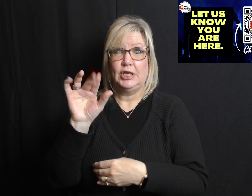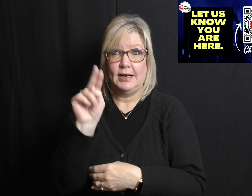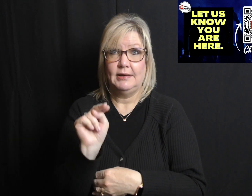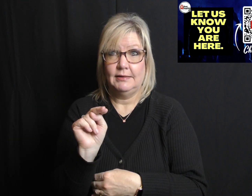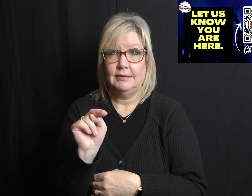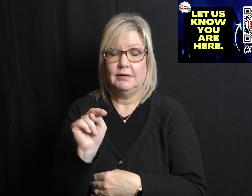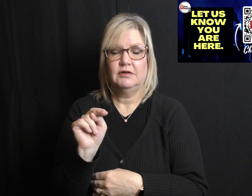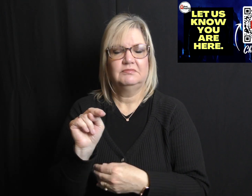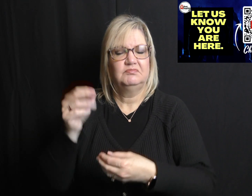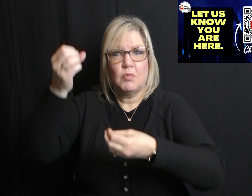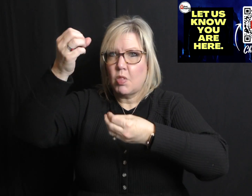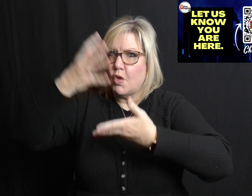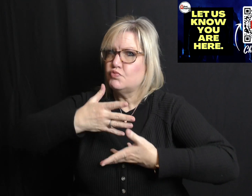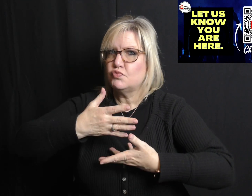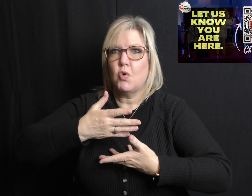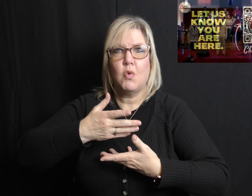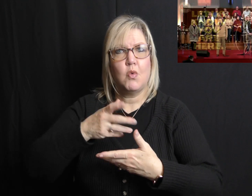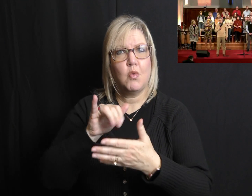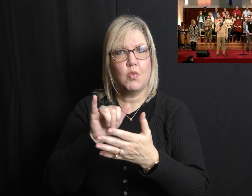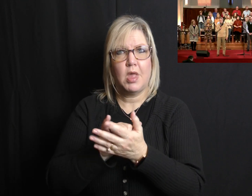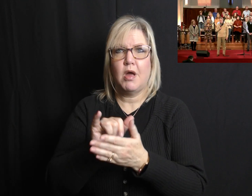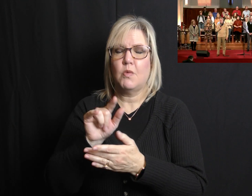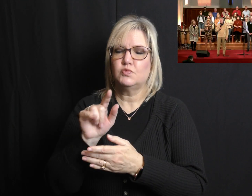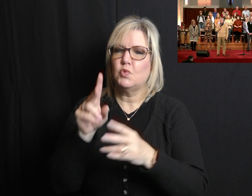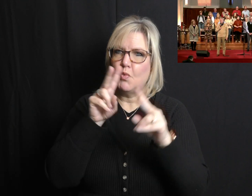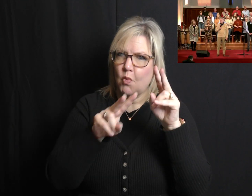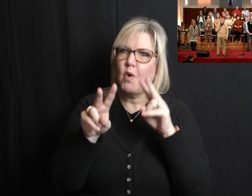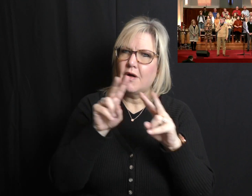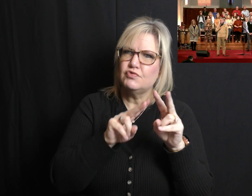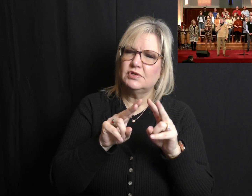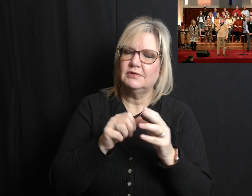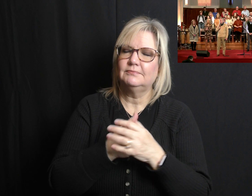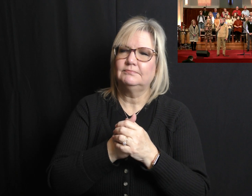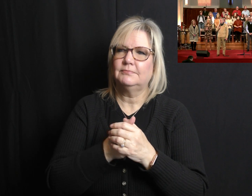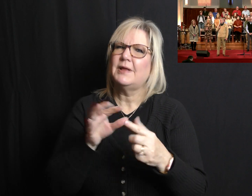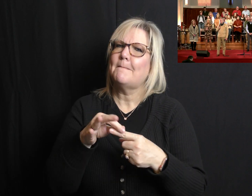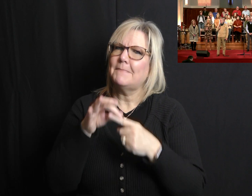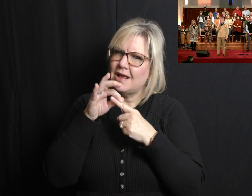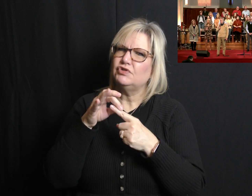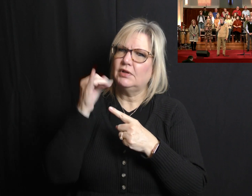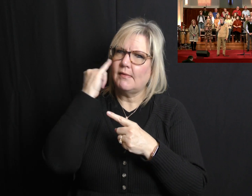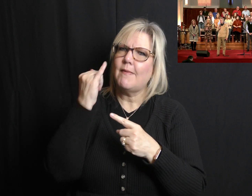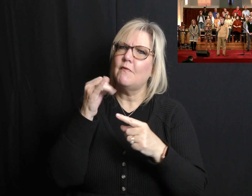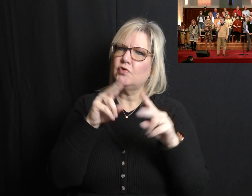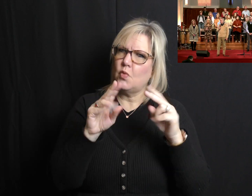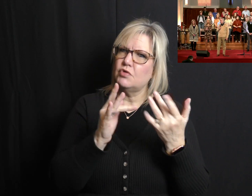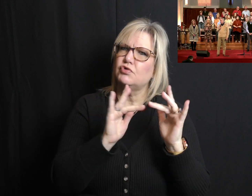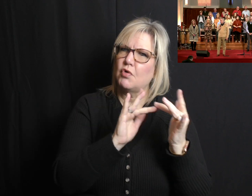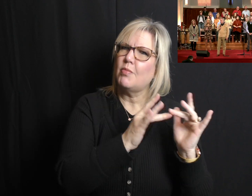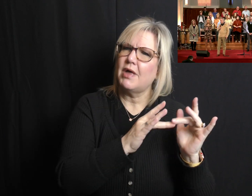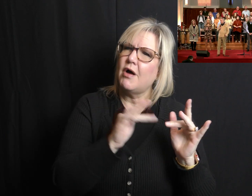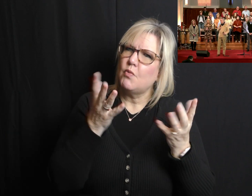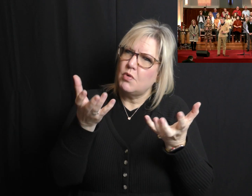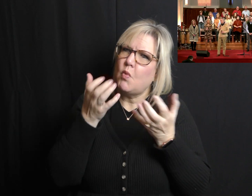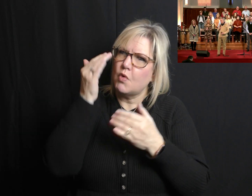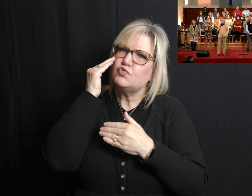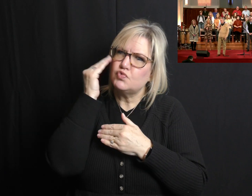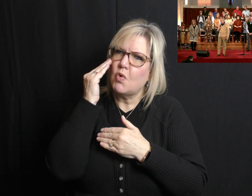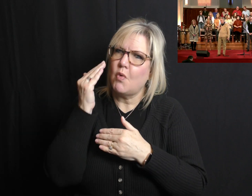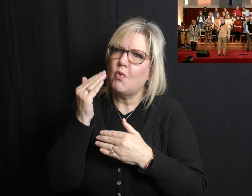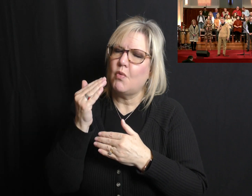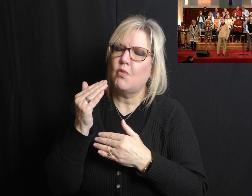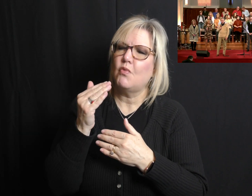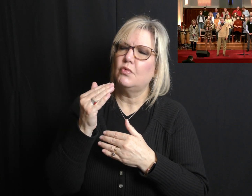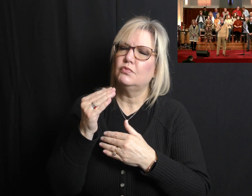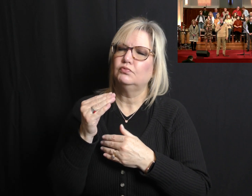listening over the live stream. Let us know that you're a part of this worship service with us today. While you're there, you'll find